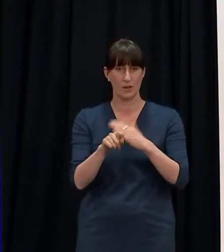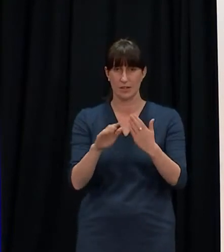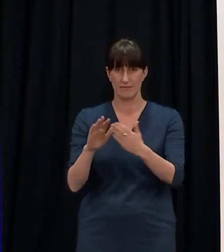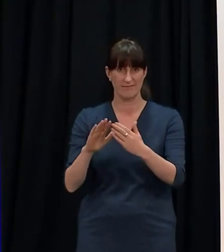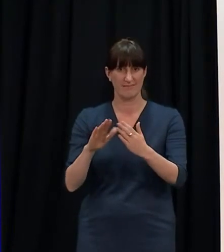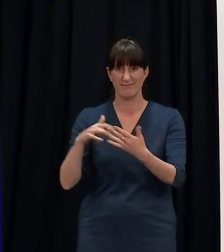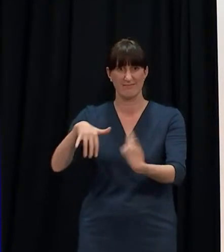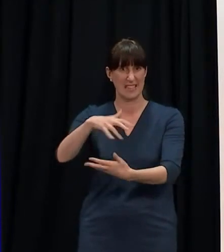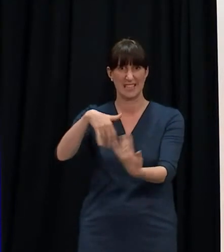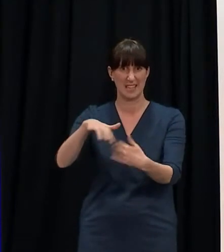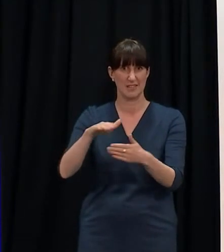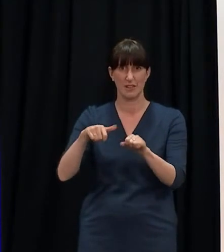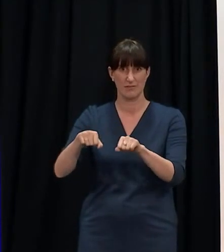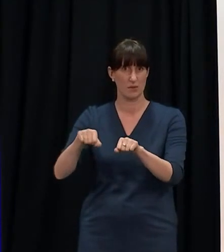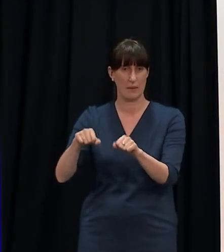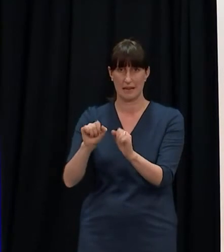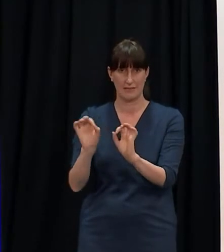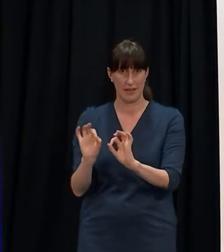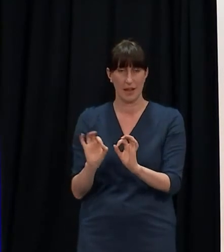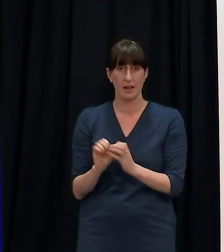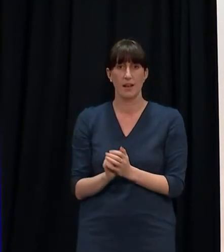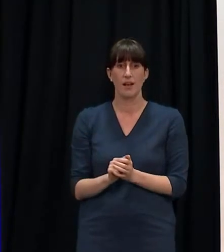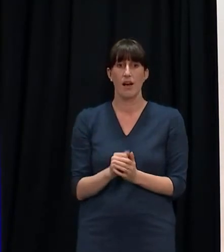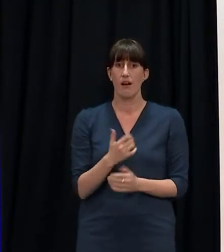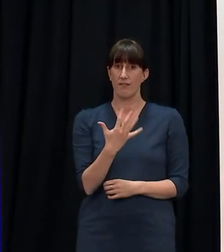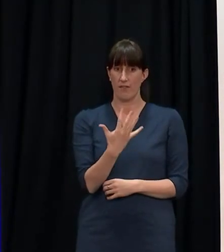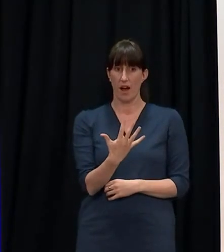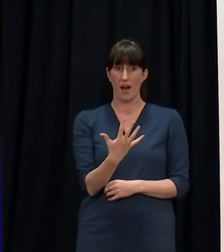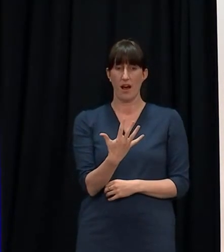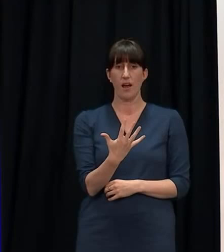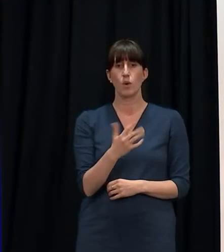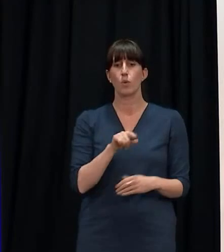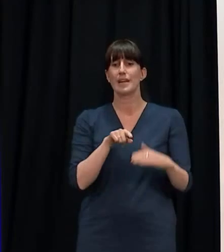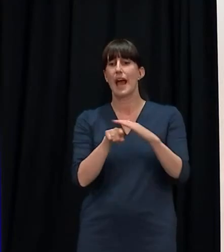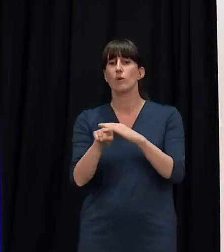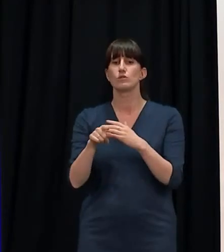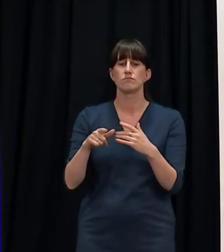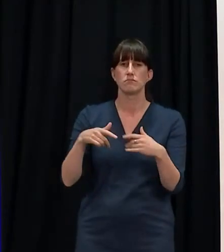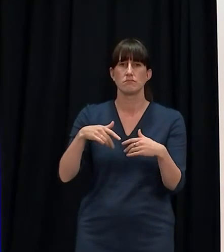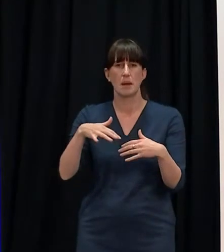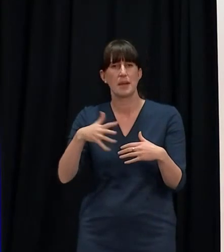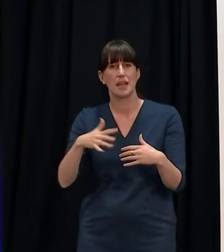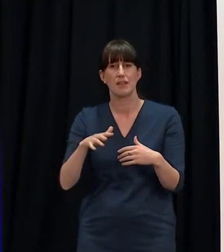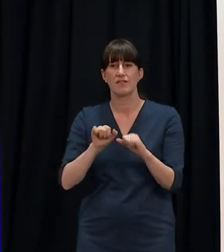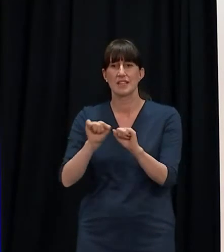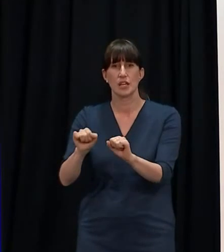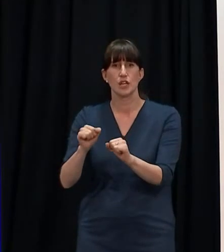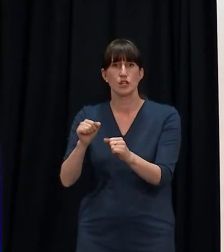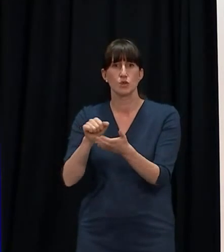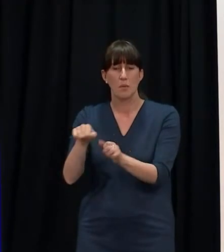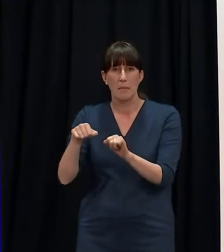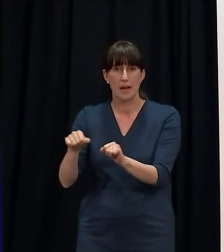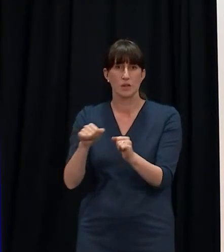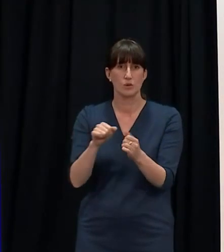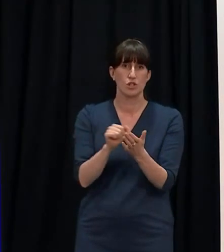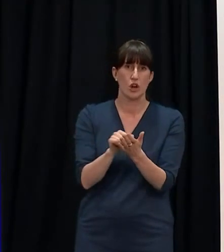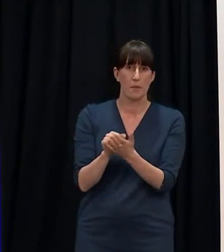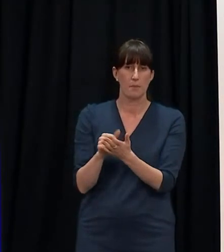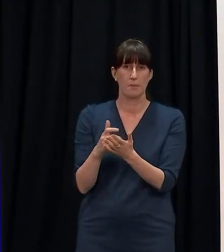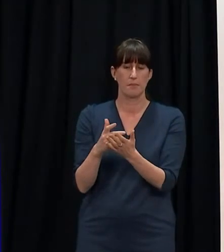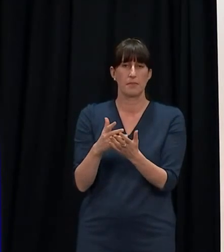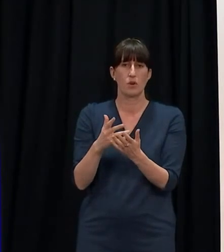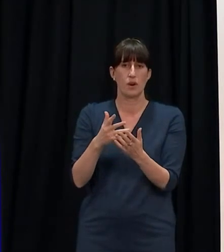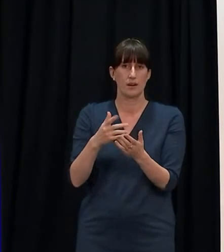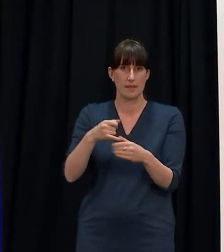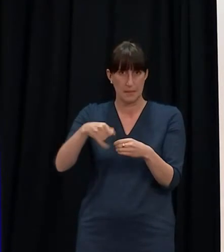the community, with 17 exposure events. Over half of those related to essential workplaces, but those were mostly multiple